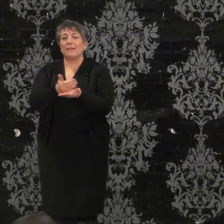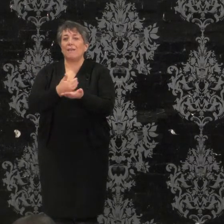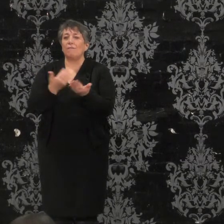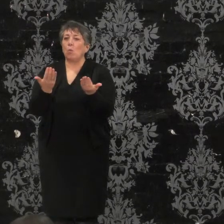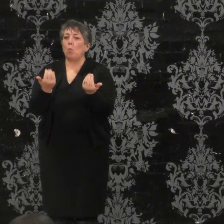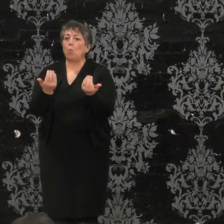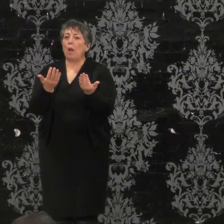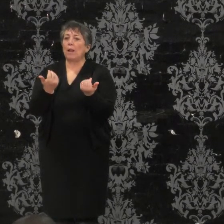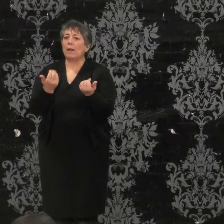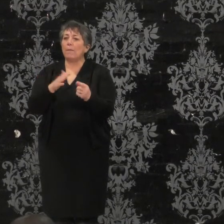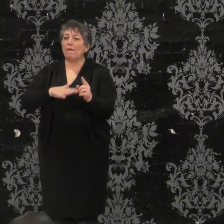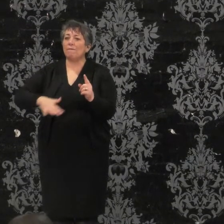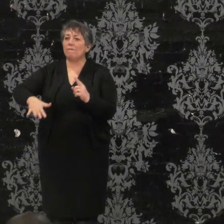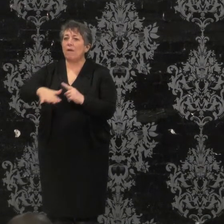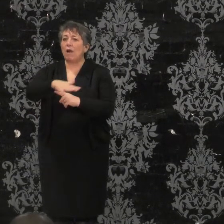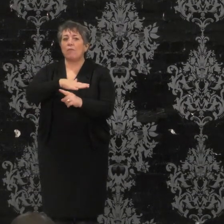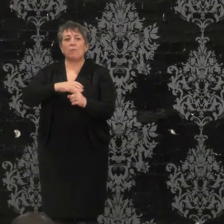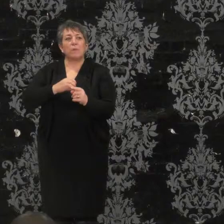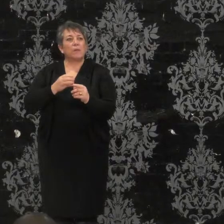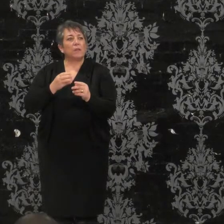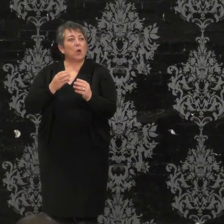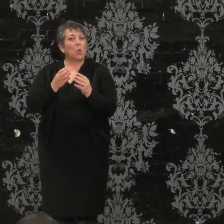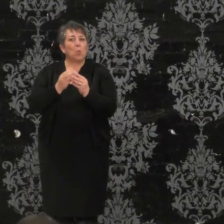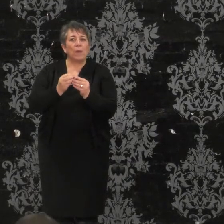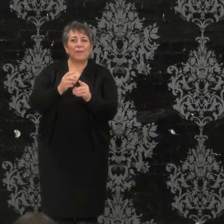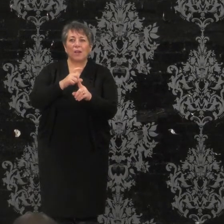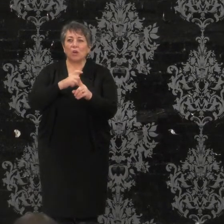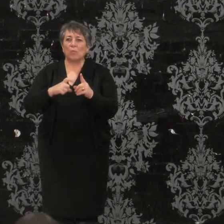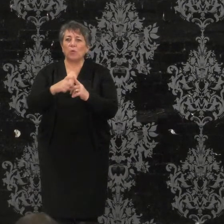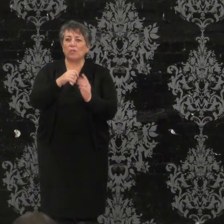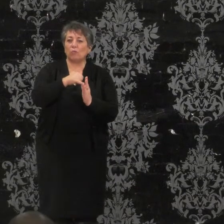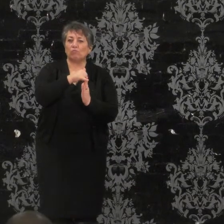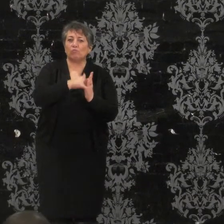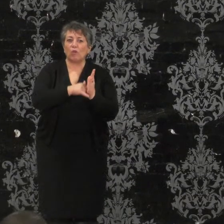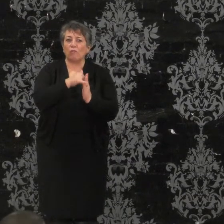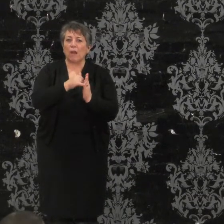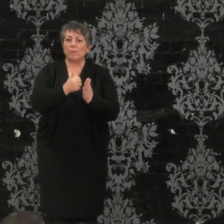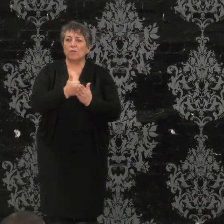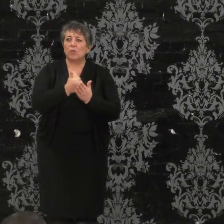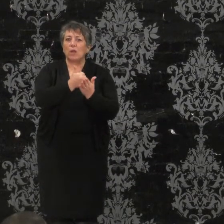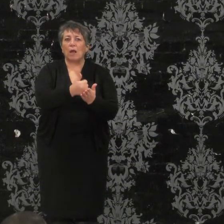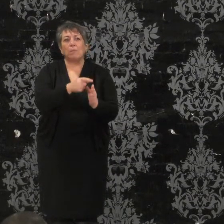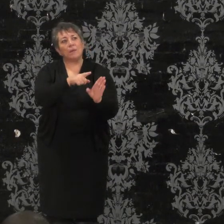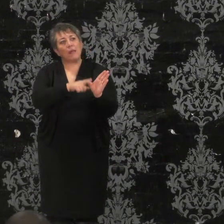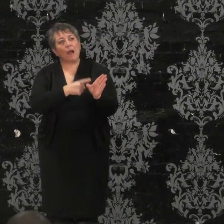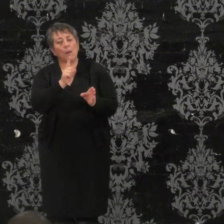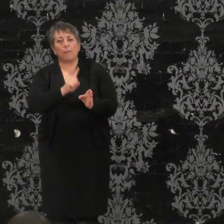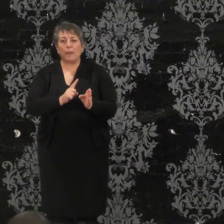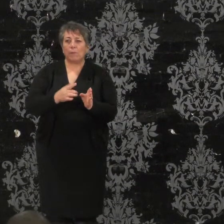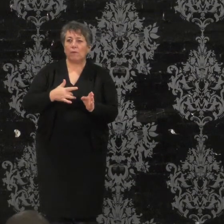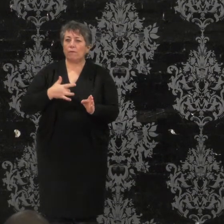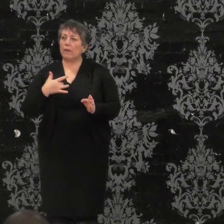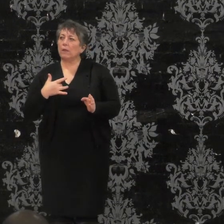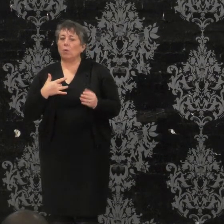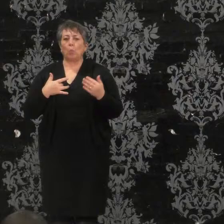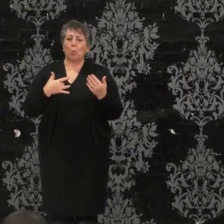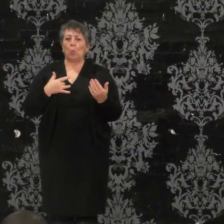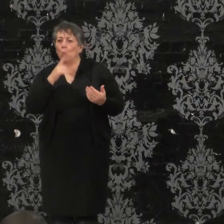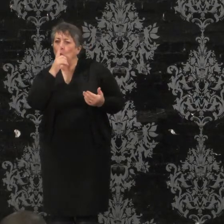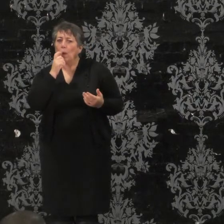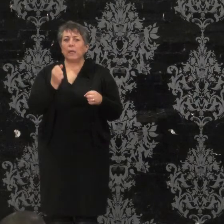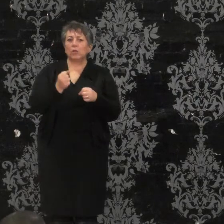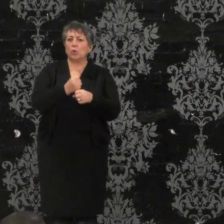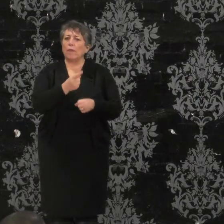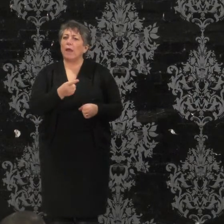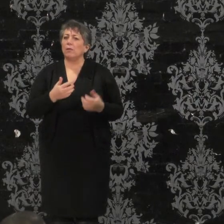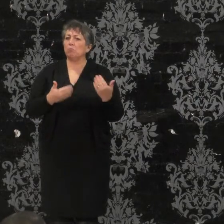also a whole range of community programs to engage people, especially the local youth, because we all know the challenges out there. And we think